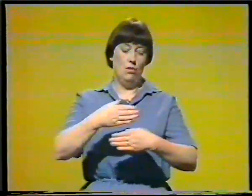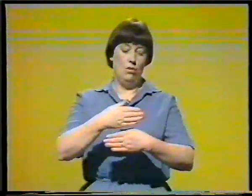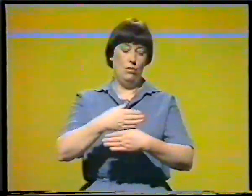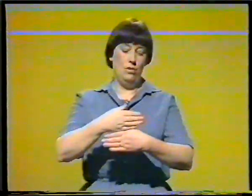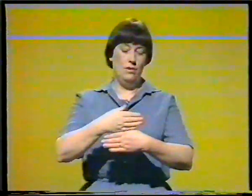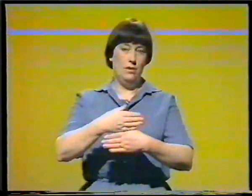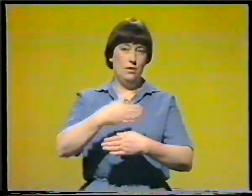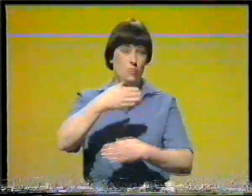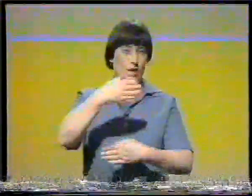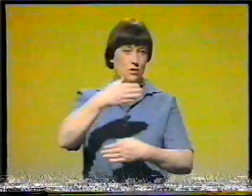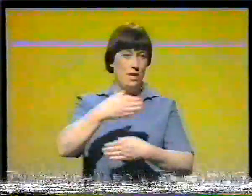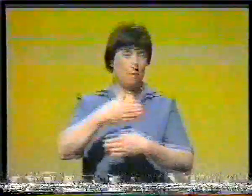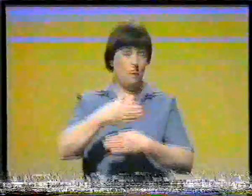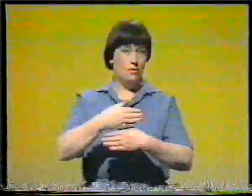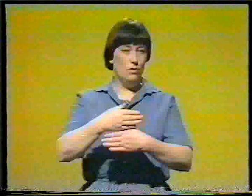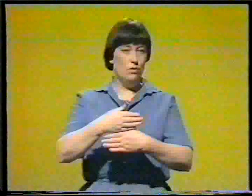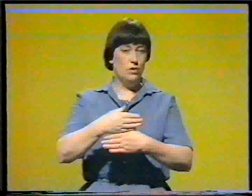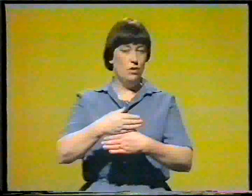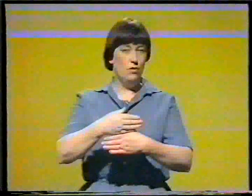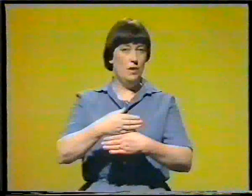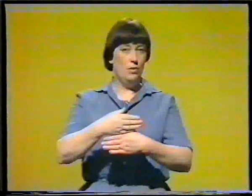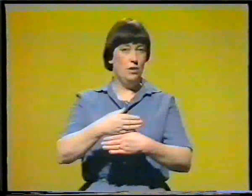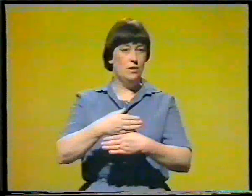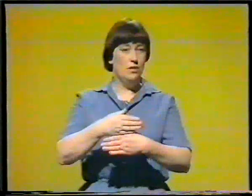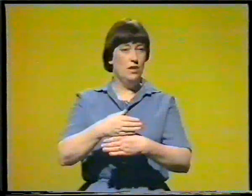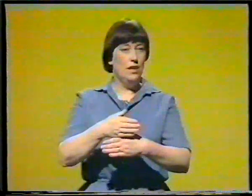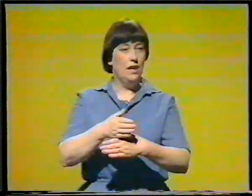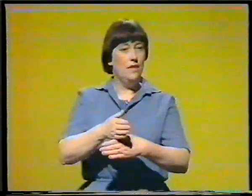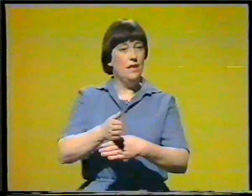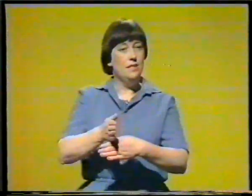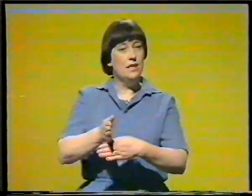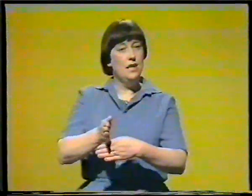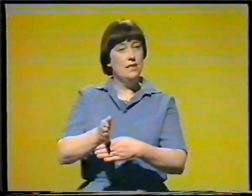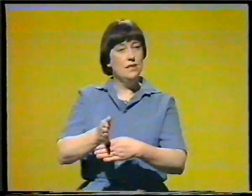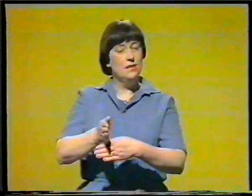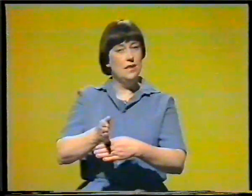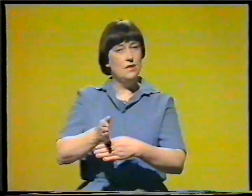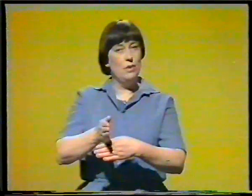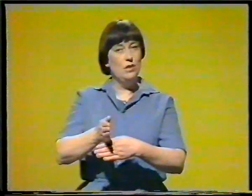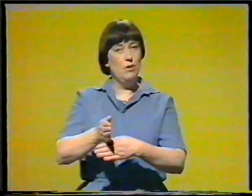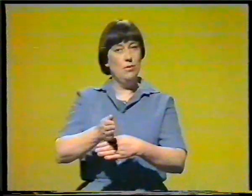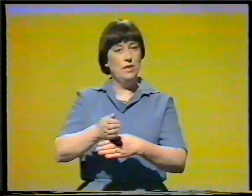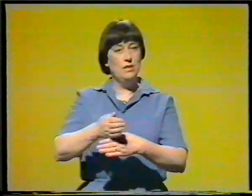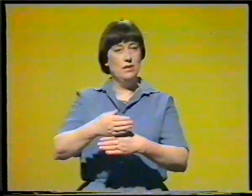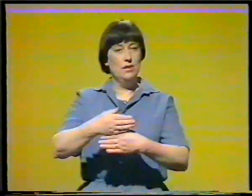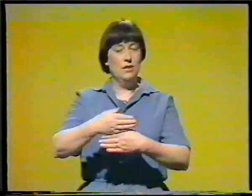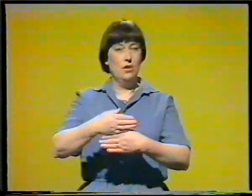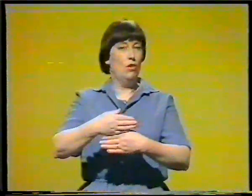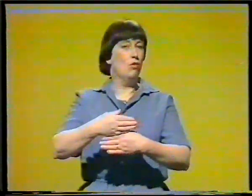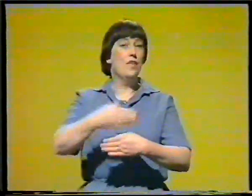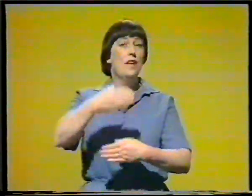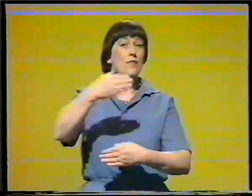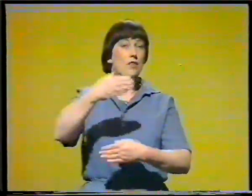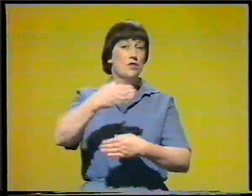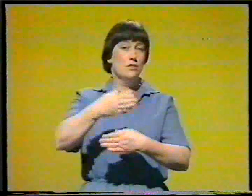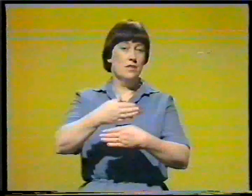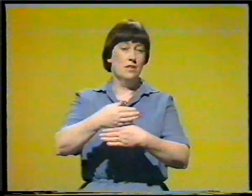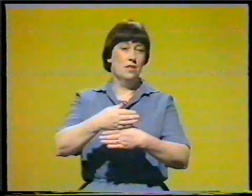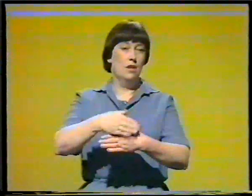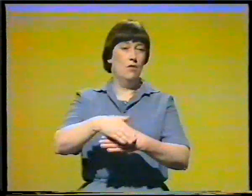Or you might do that first of all to cue them in on window, and then indicate that's the way to open it. Or all the other versions of opening